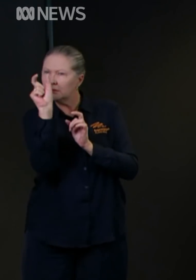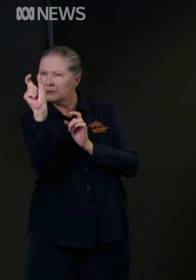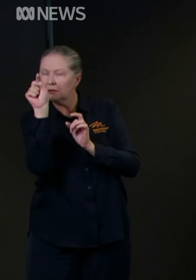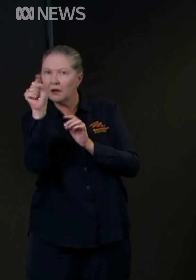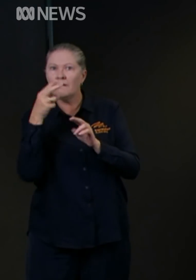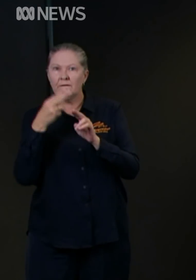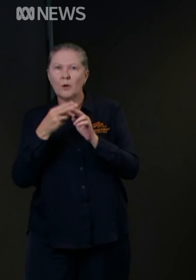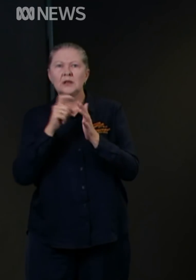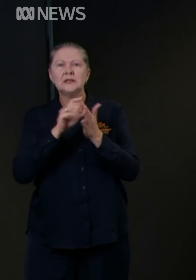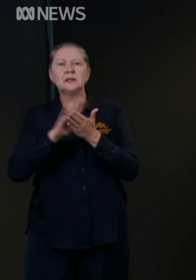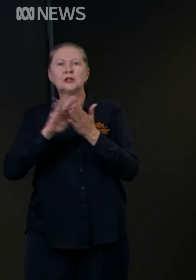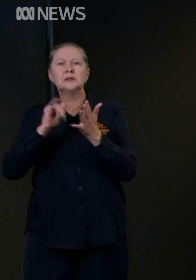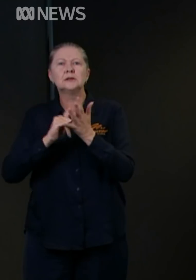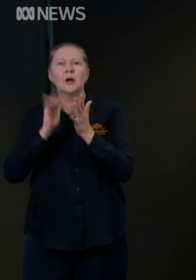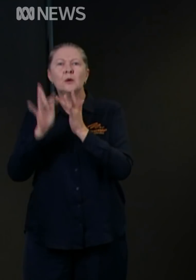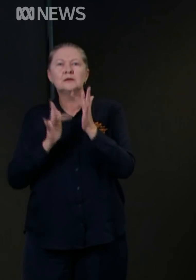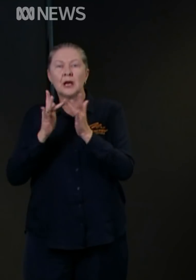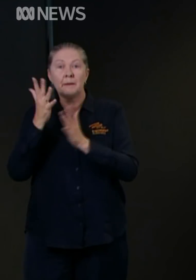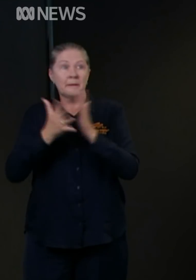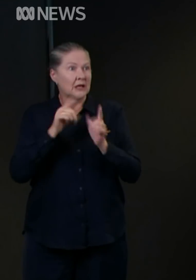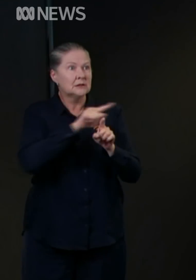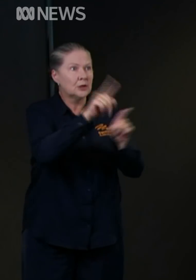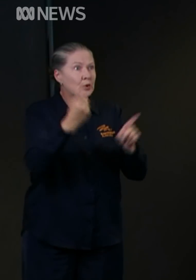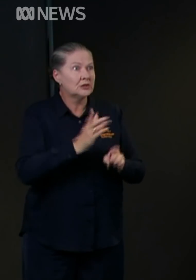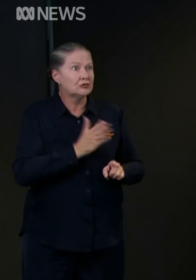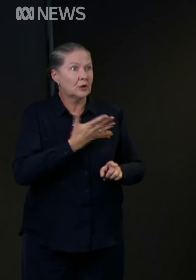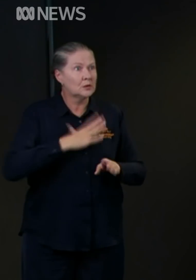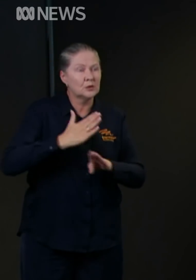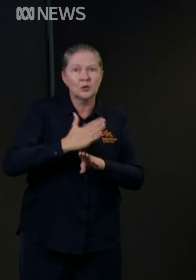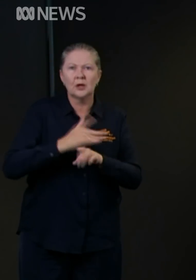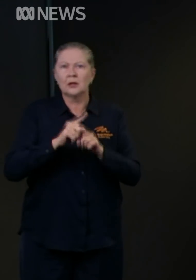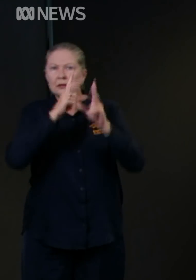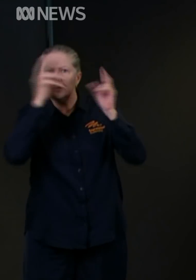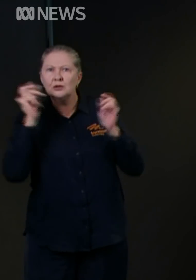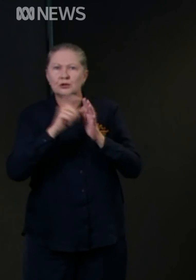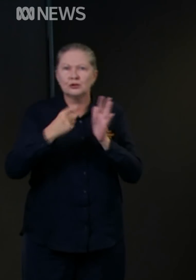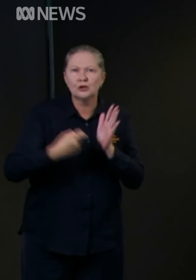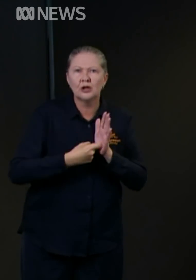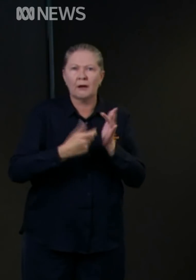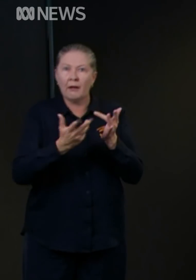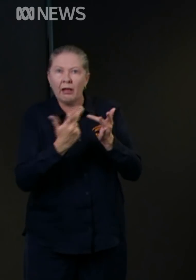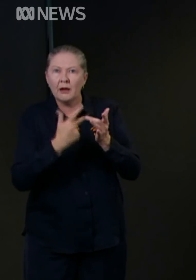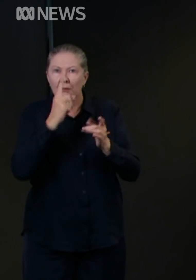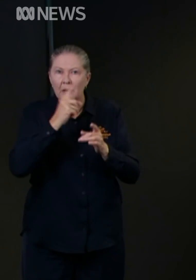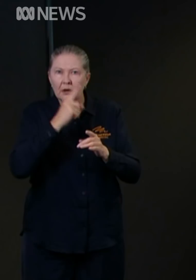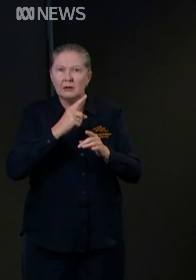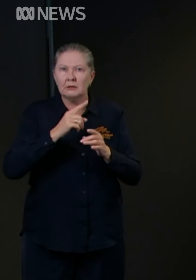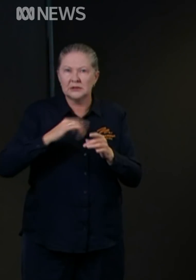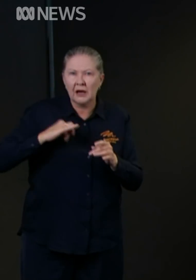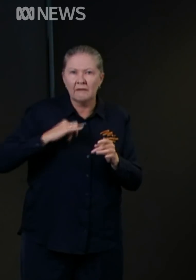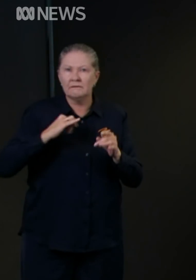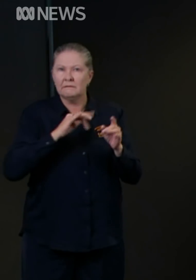website to receive expressions of interest from clinical staff and others to help us with our efforts